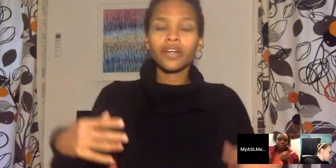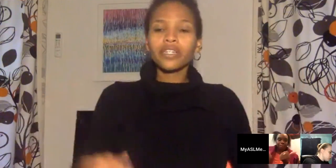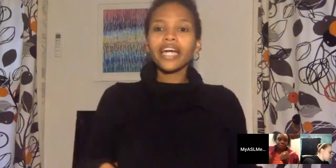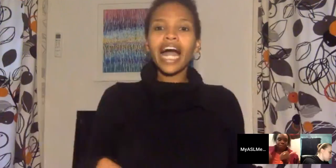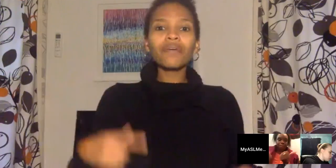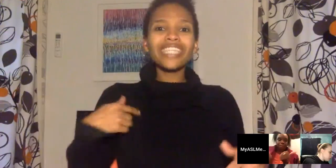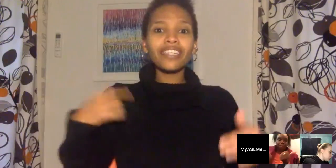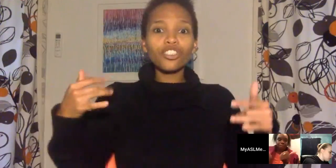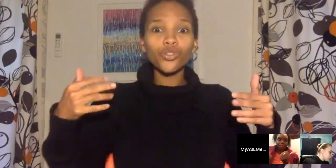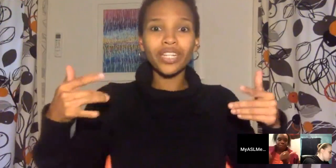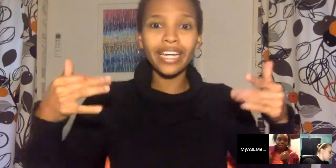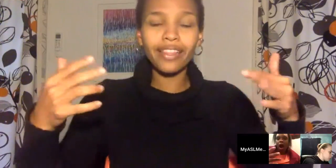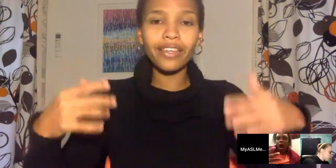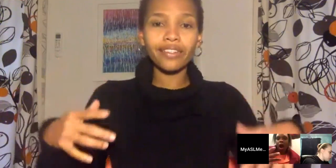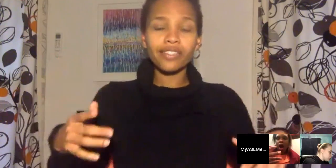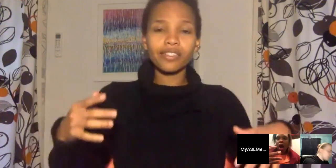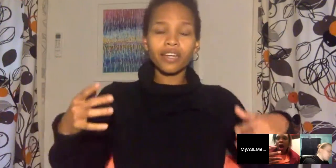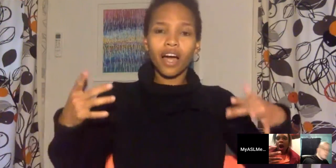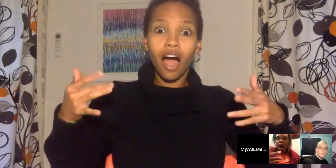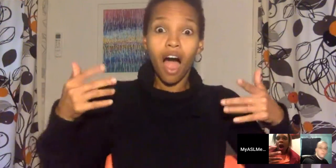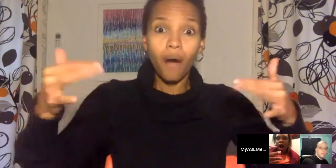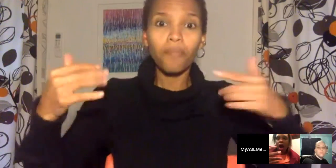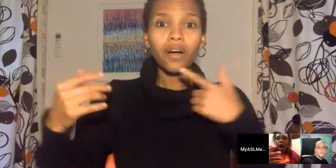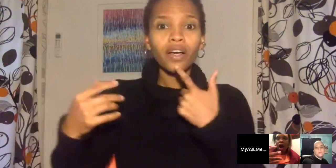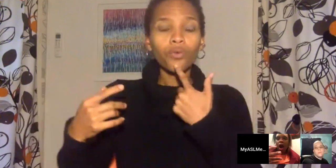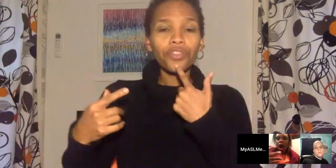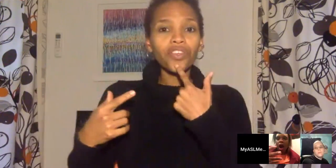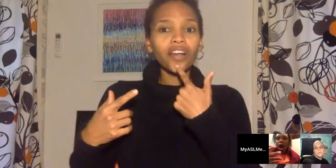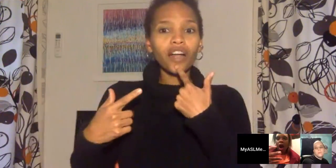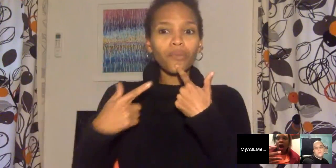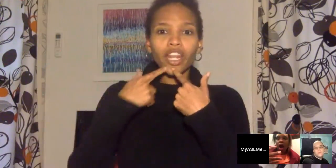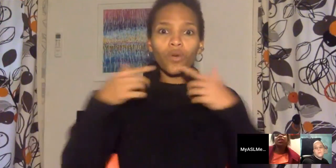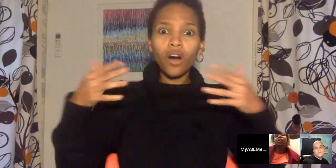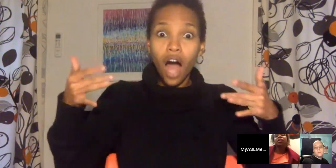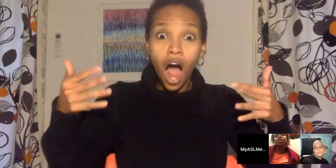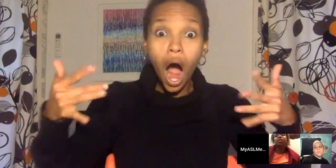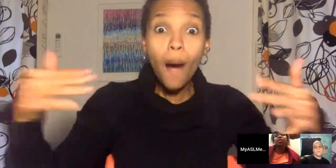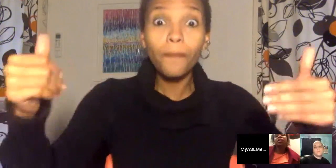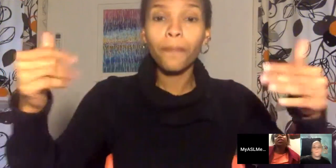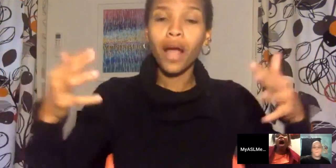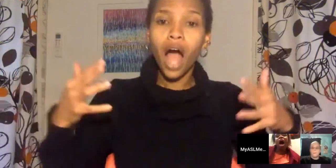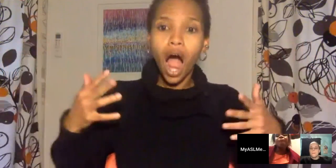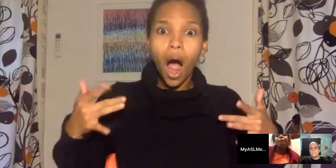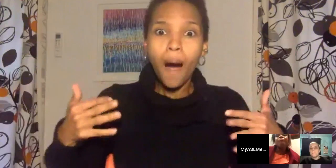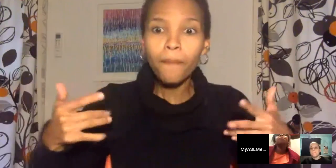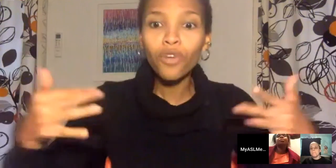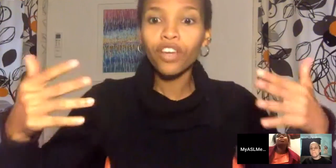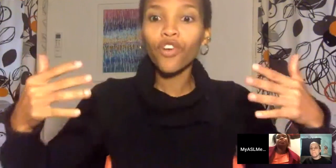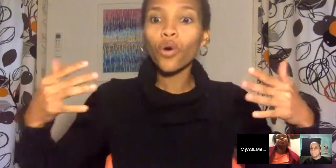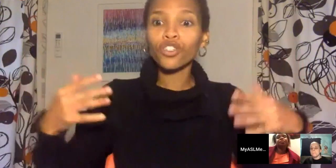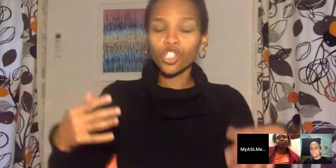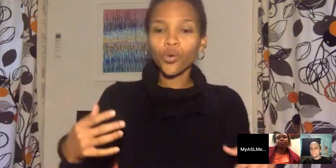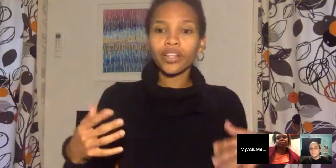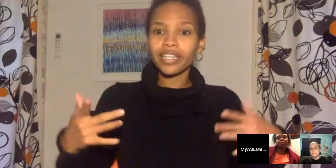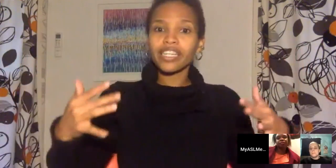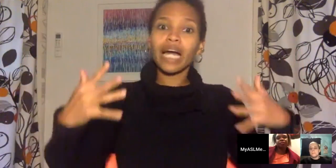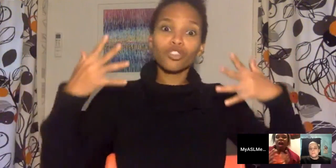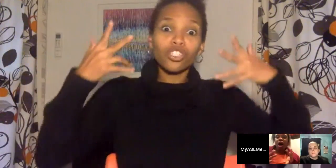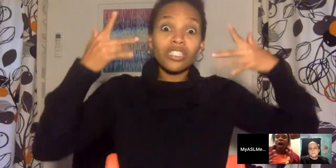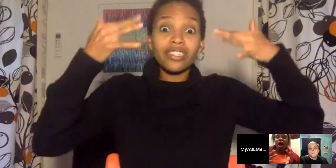Yeah, I would tend to do it like this with the non-manual, moving forward just quickly in time. So she does it